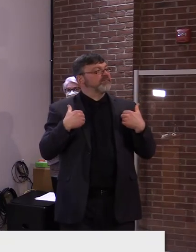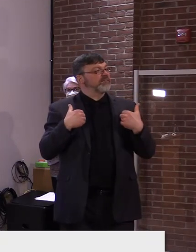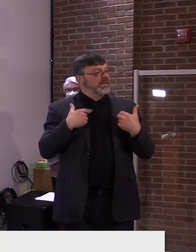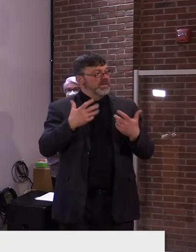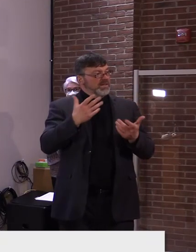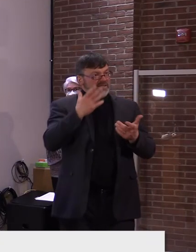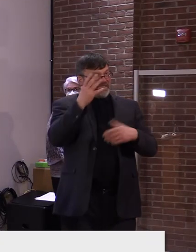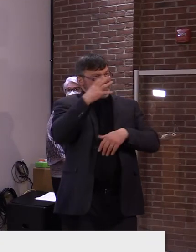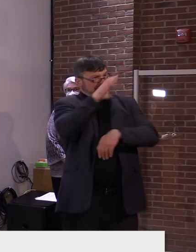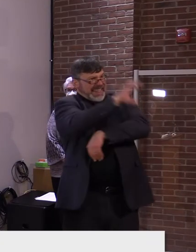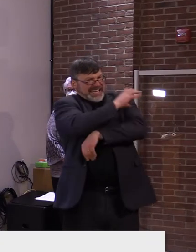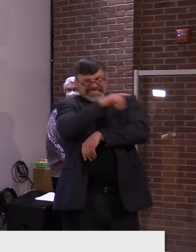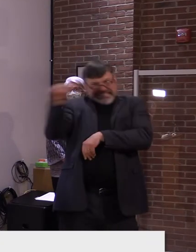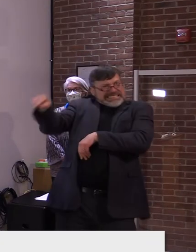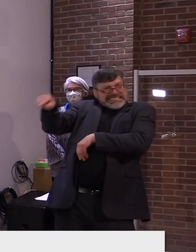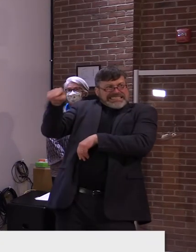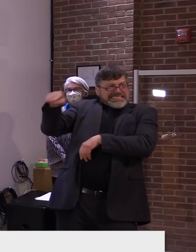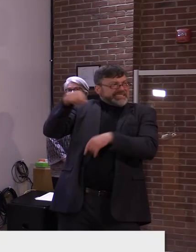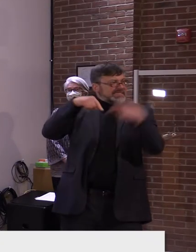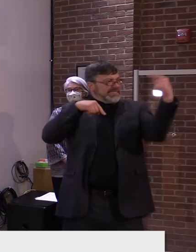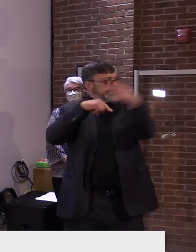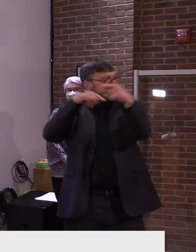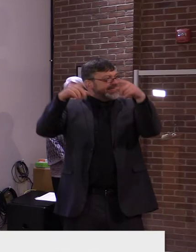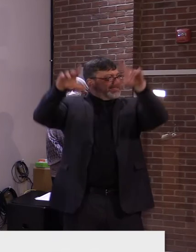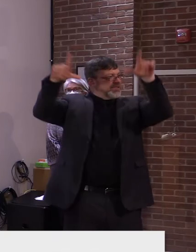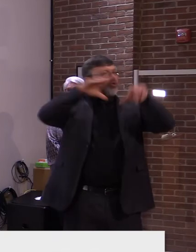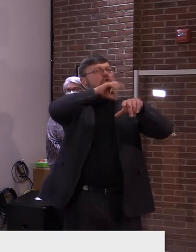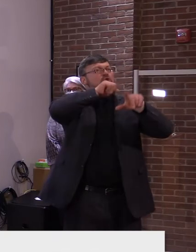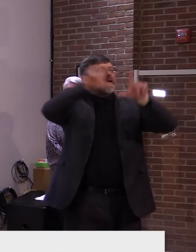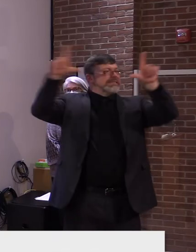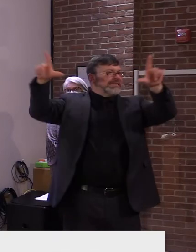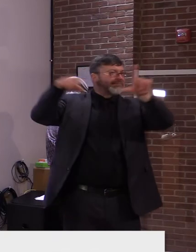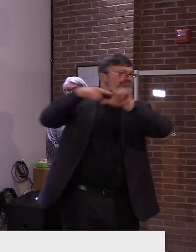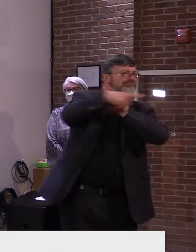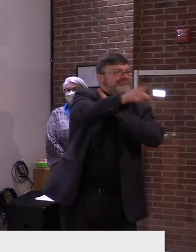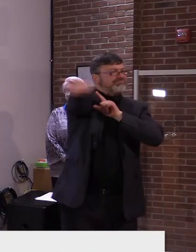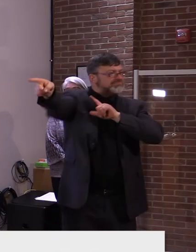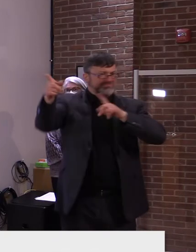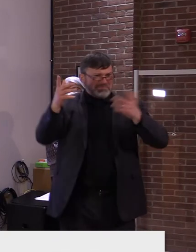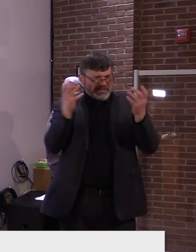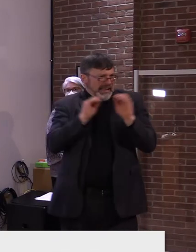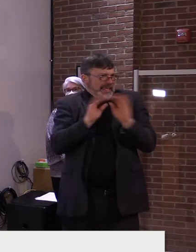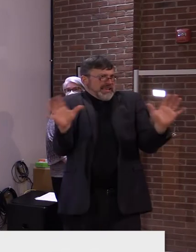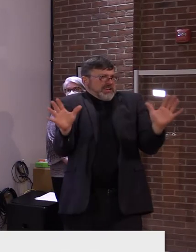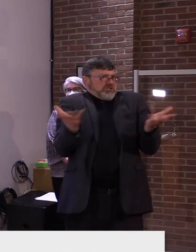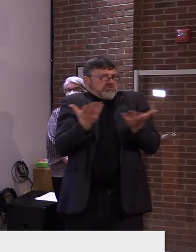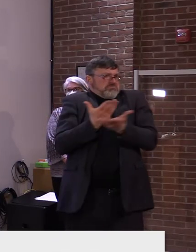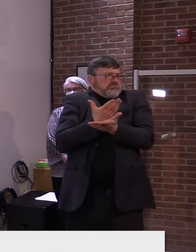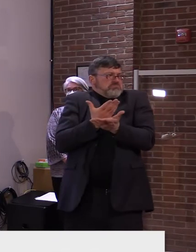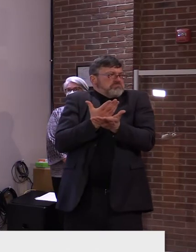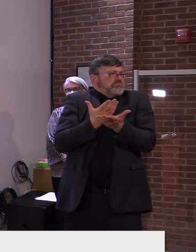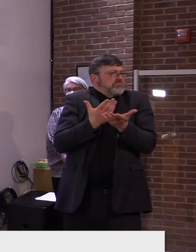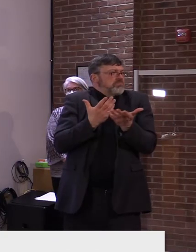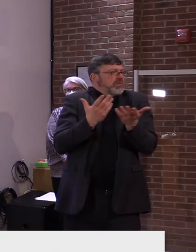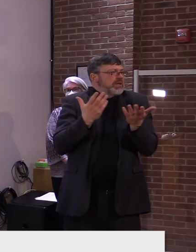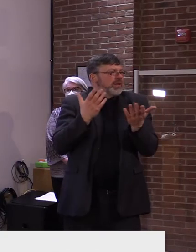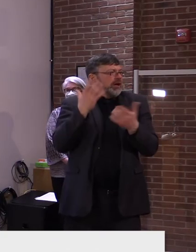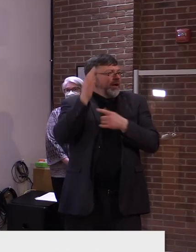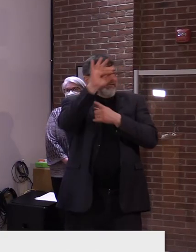and how you can get a vaccine. I think one of the thoughts was, you know, make sure that it says free vaccine and where